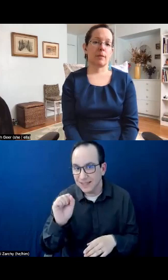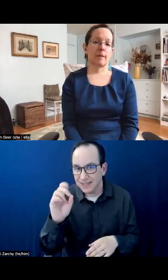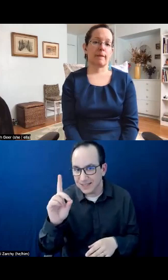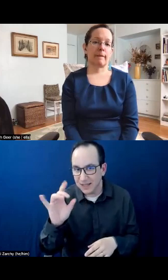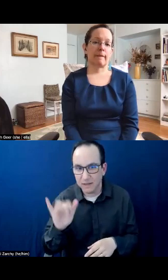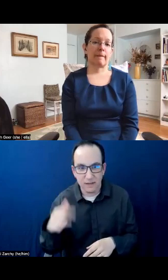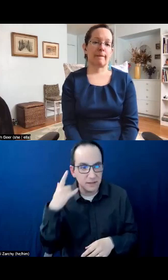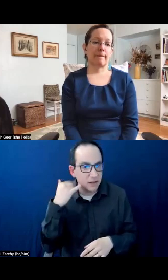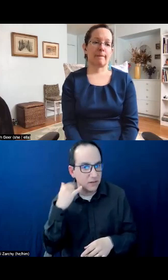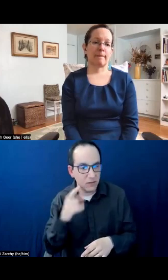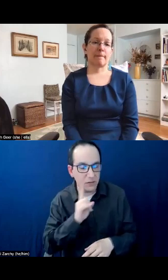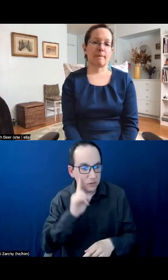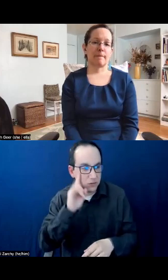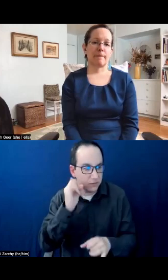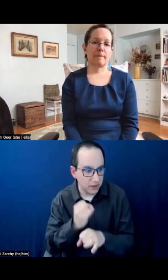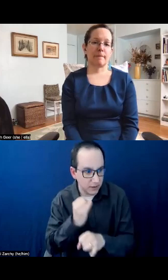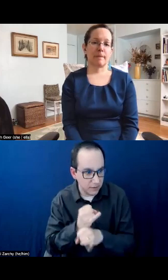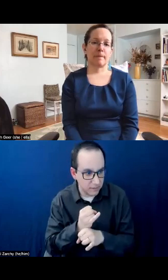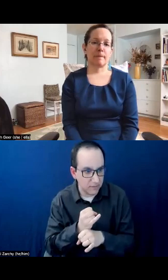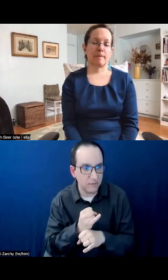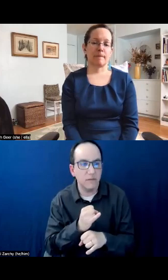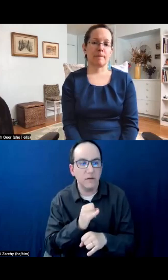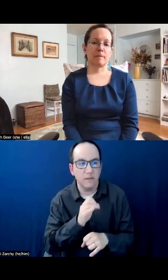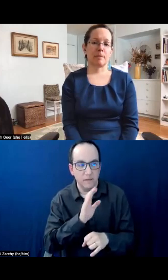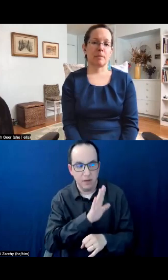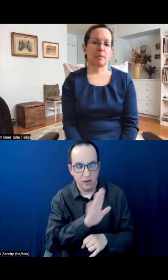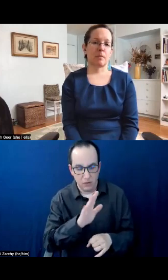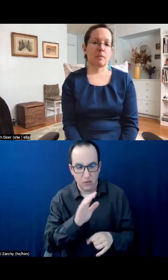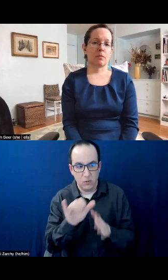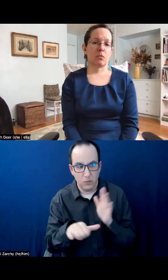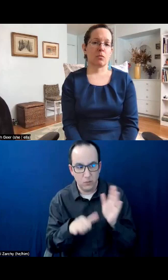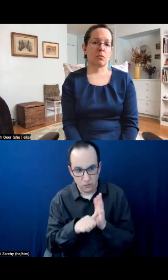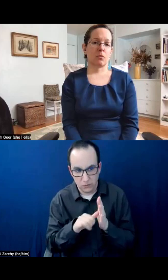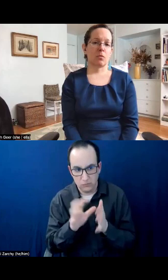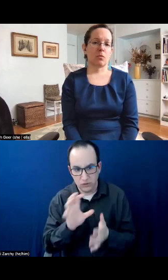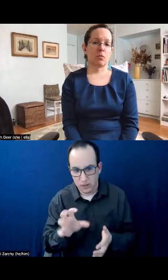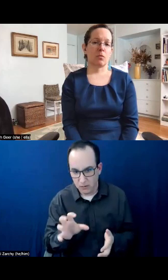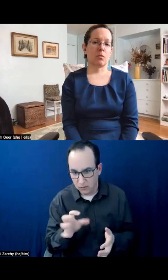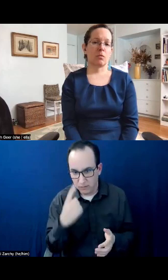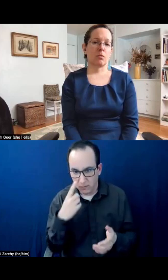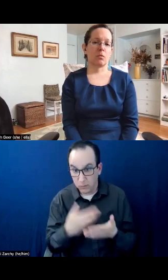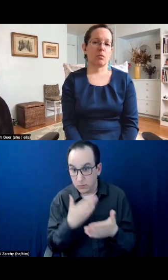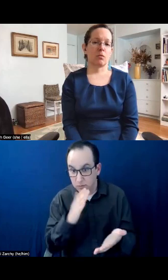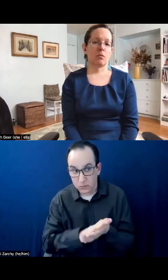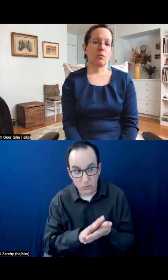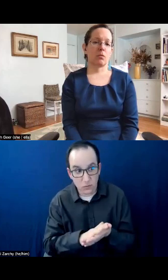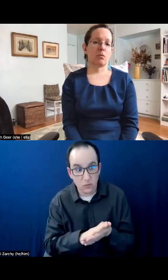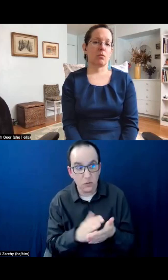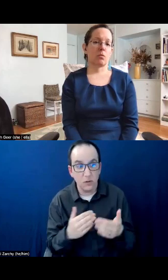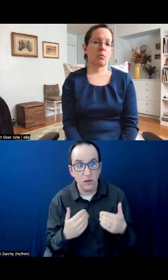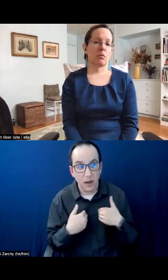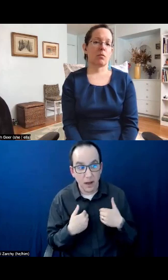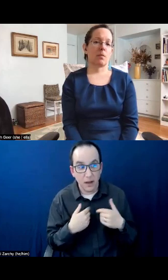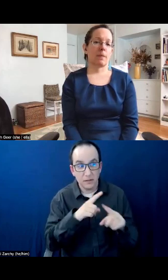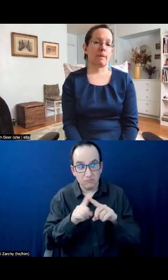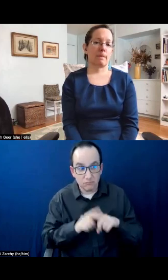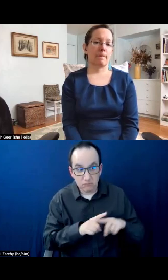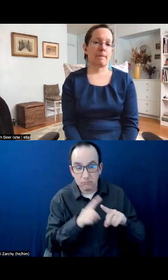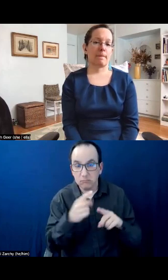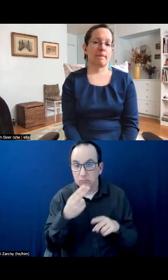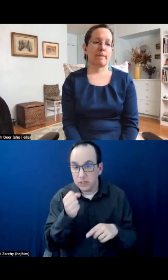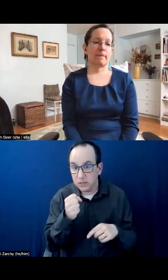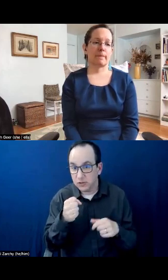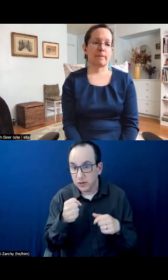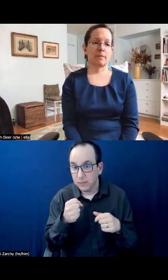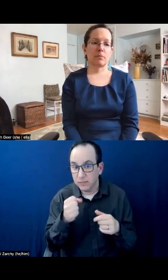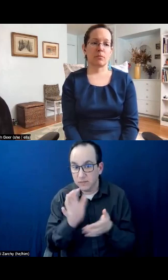videos that you can use. CSD, the California School for the Deaf, they have a YouTube channel of some